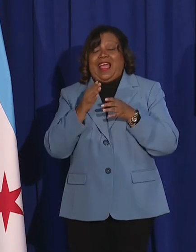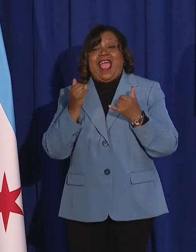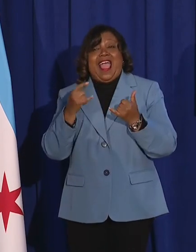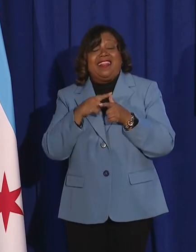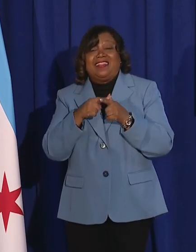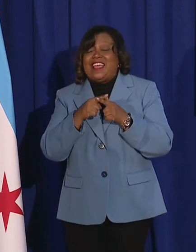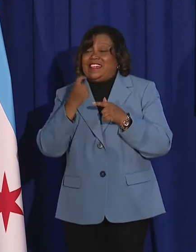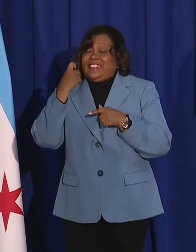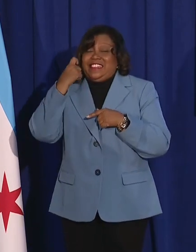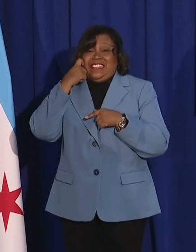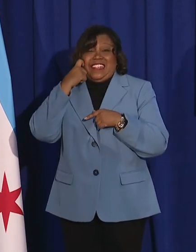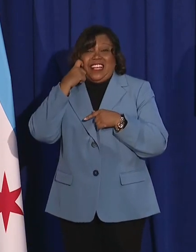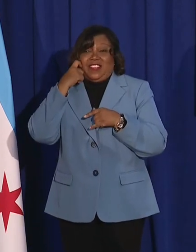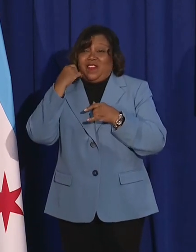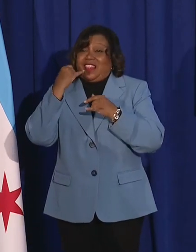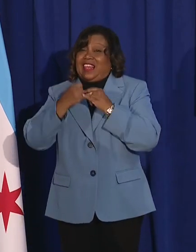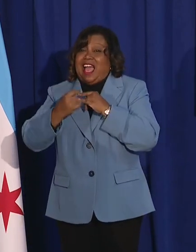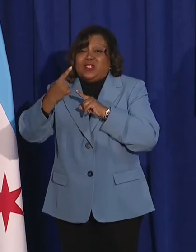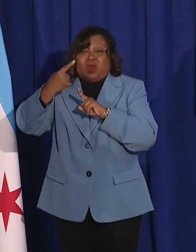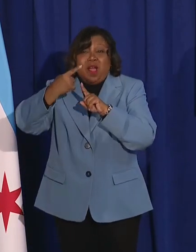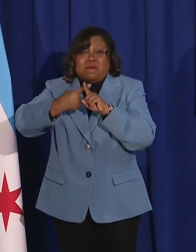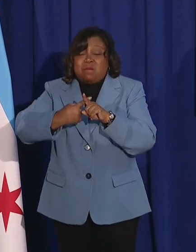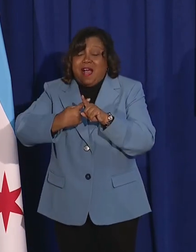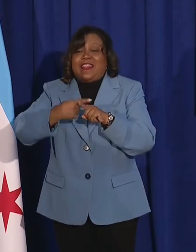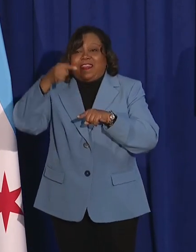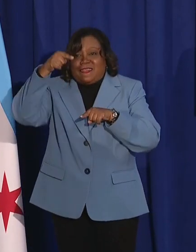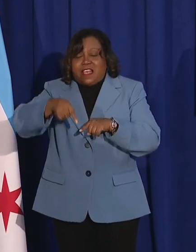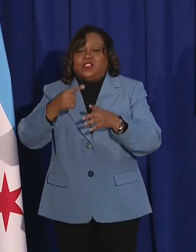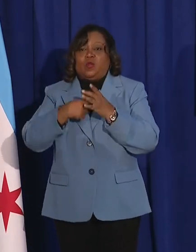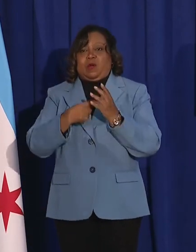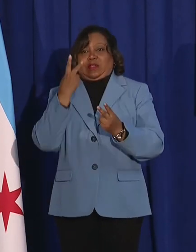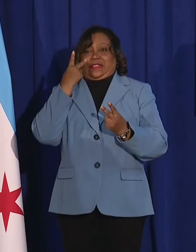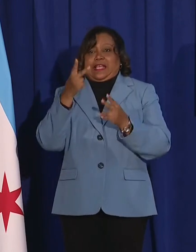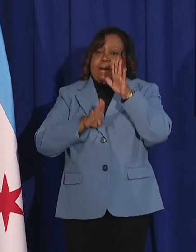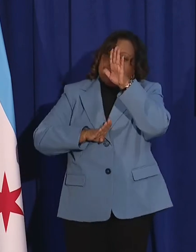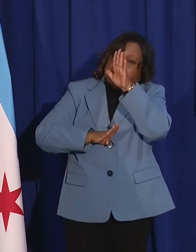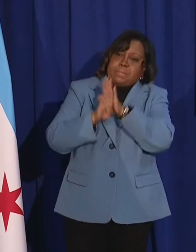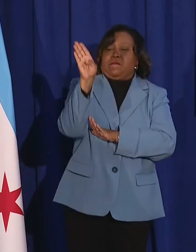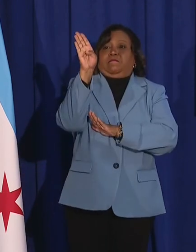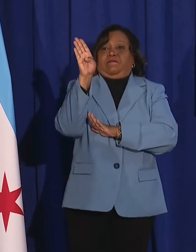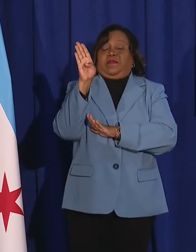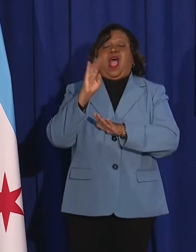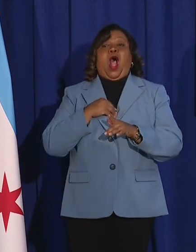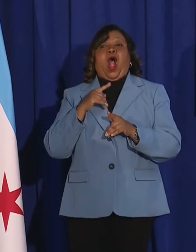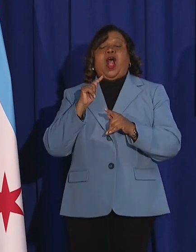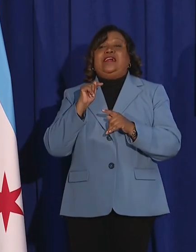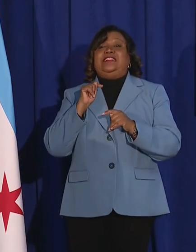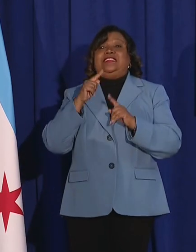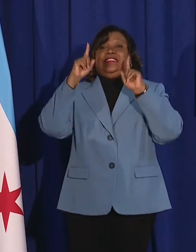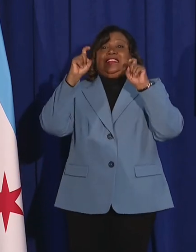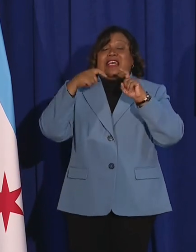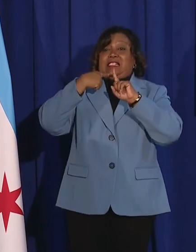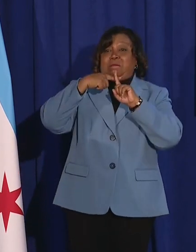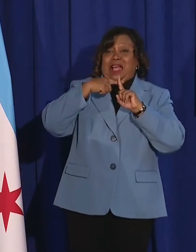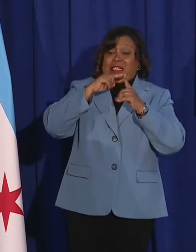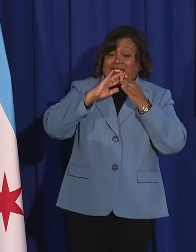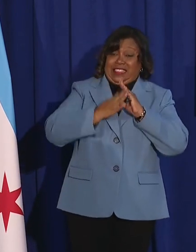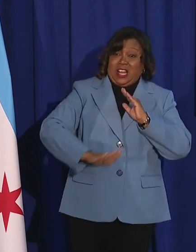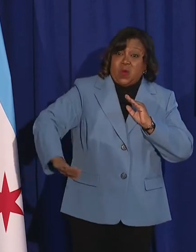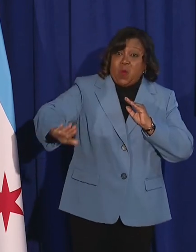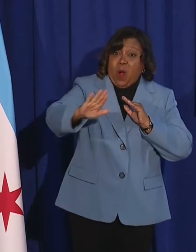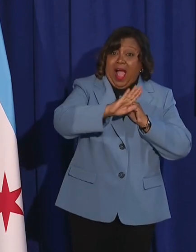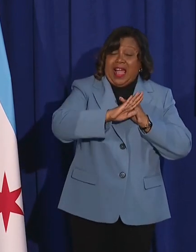And then just over the last month, this is what we've seen. Our test positivity